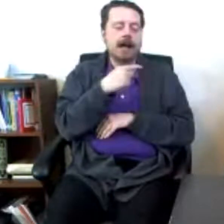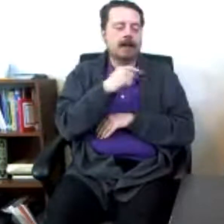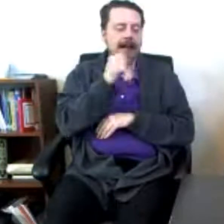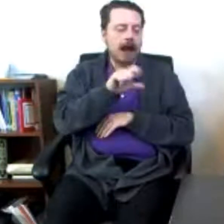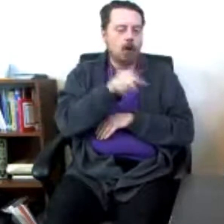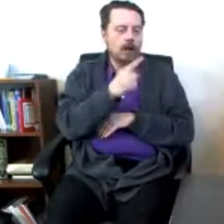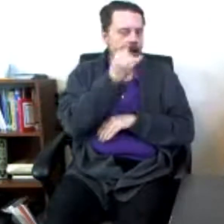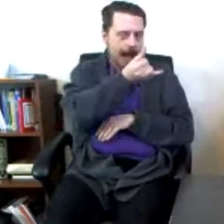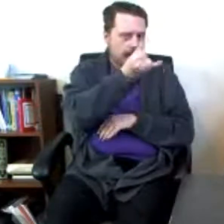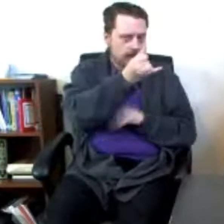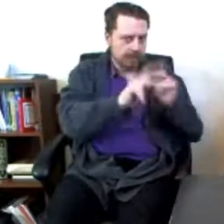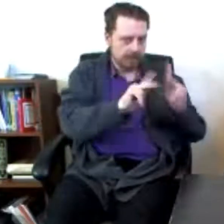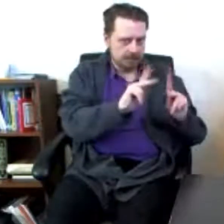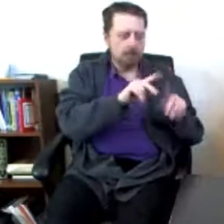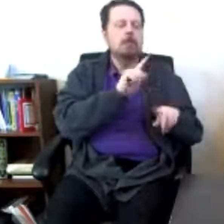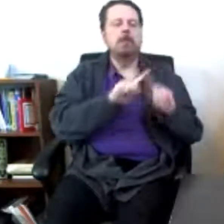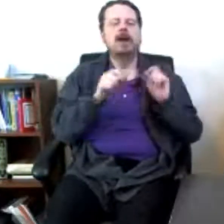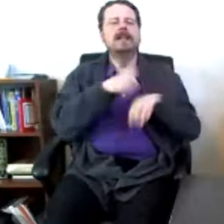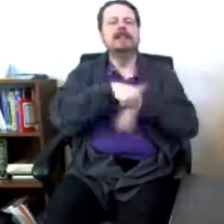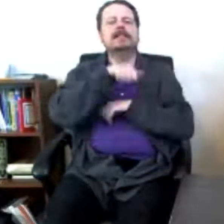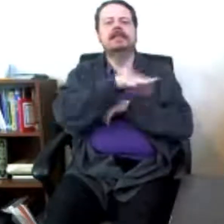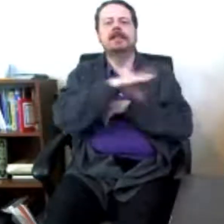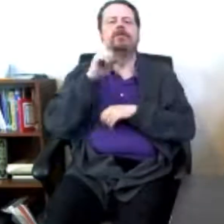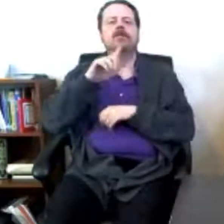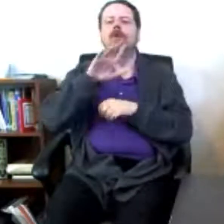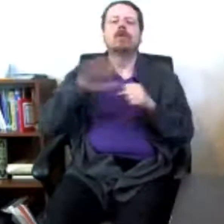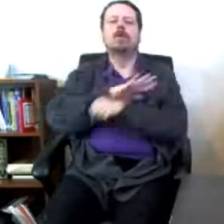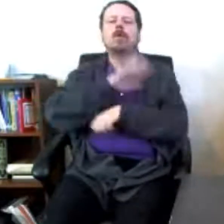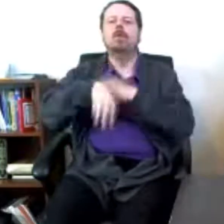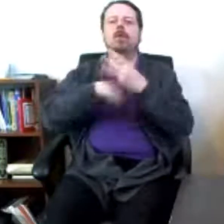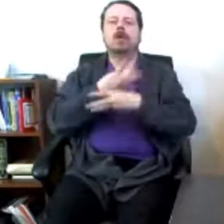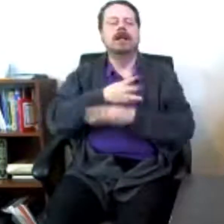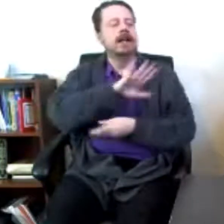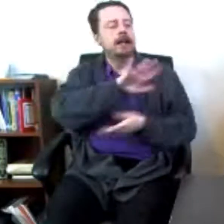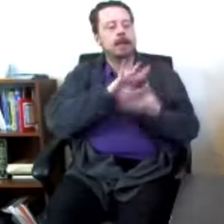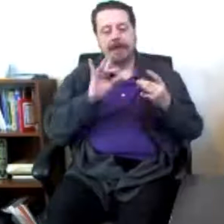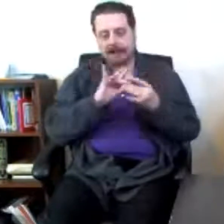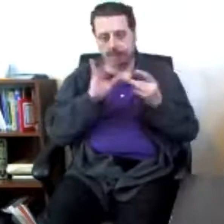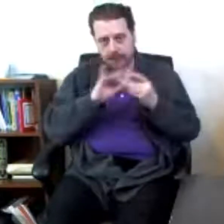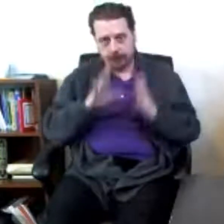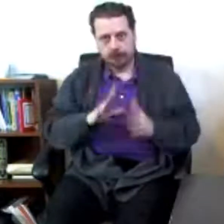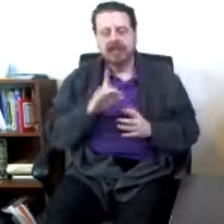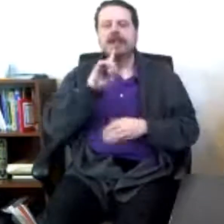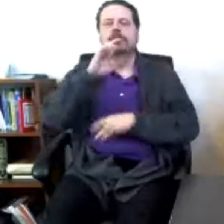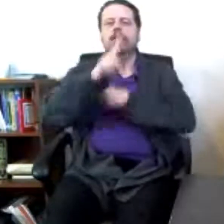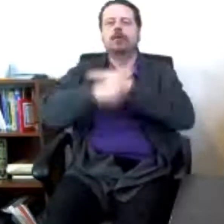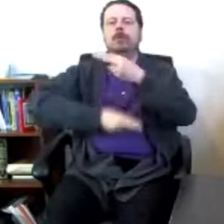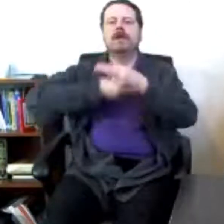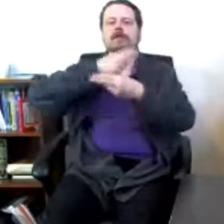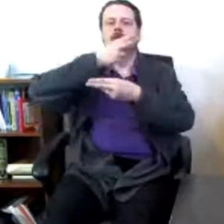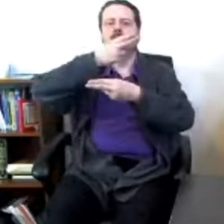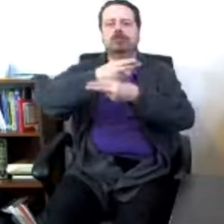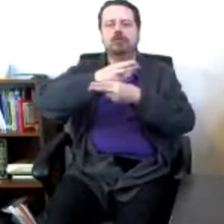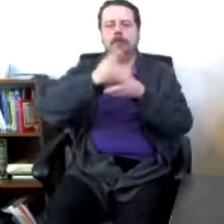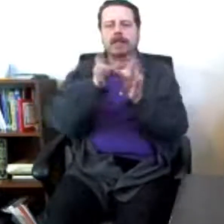the Arabs, but he was sent to the whole world. His message is universal, which